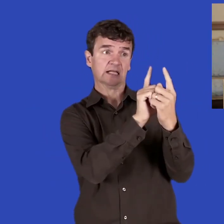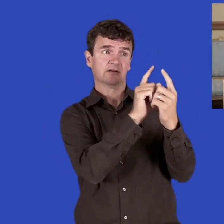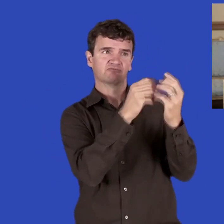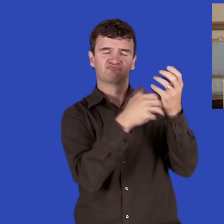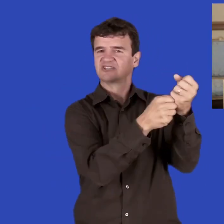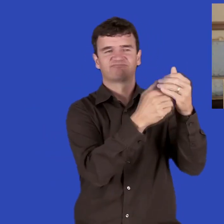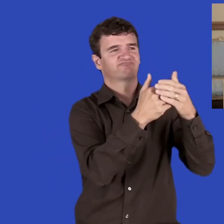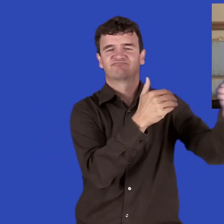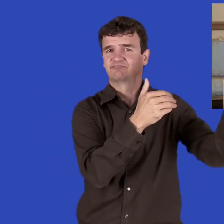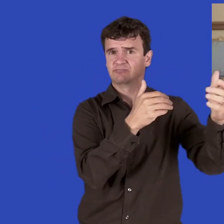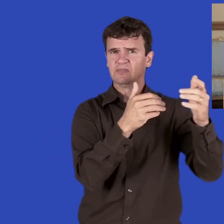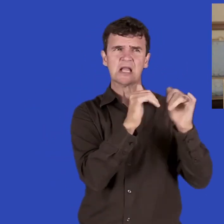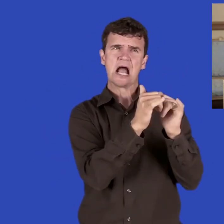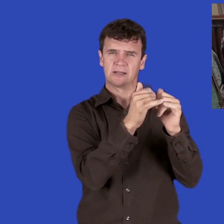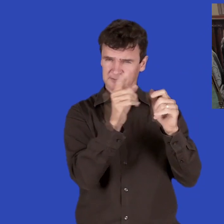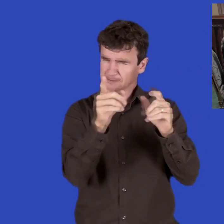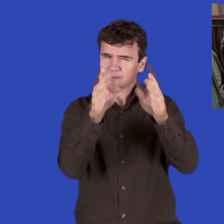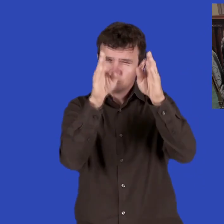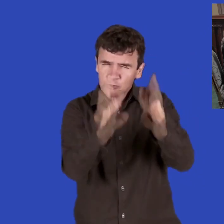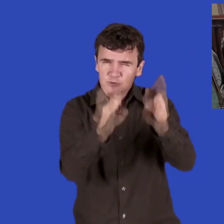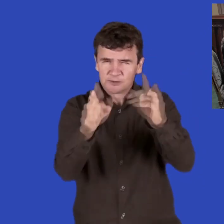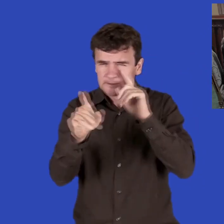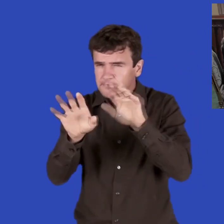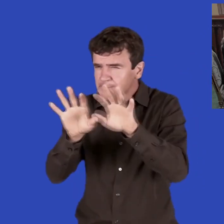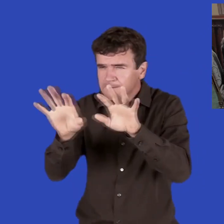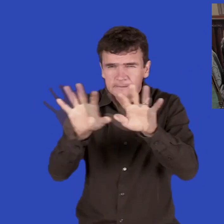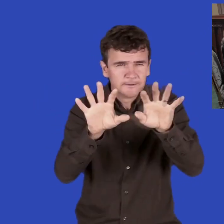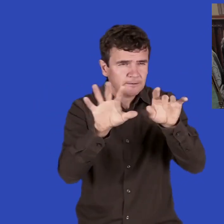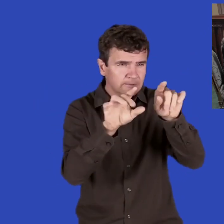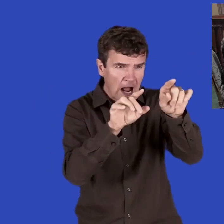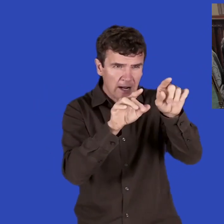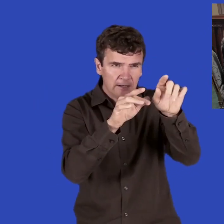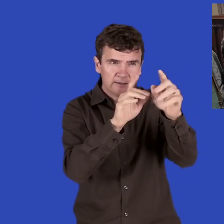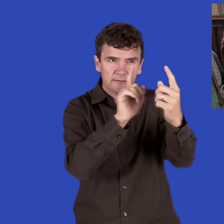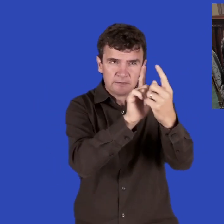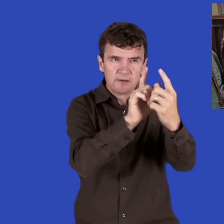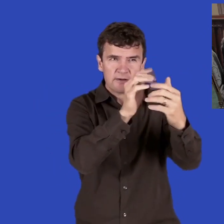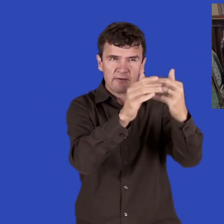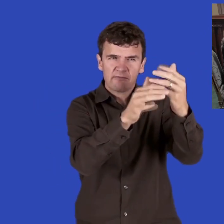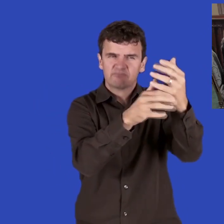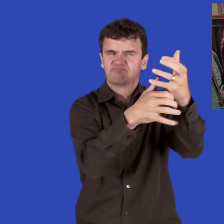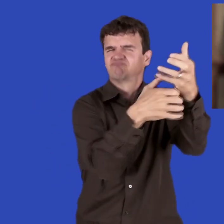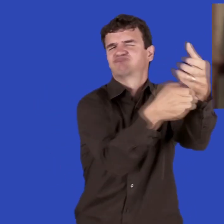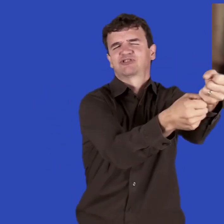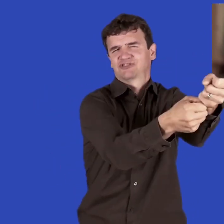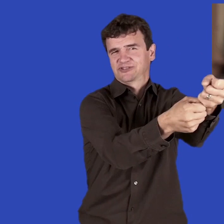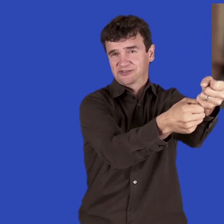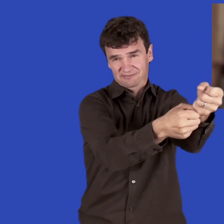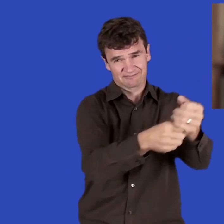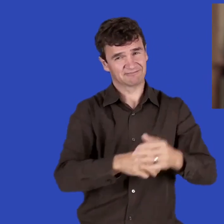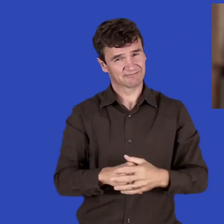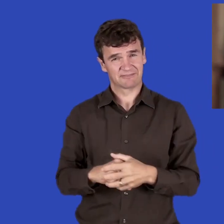point, really, is seeking out a mentor that you can trust. And I was